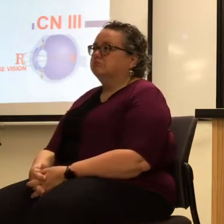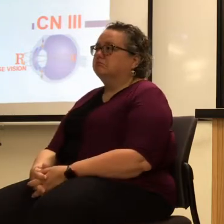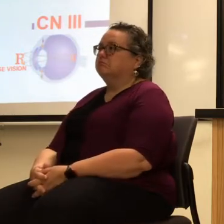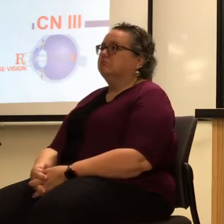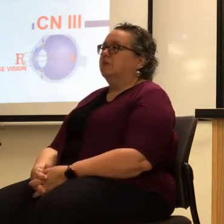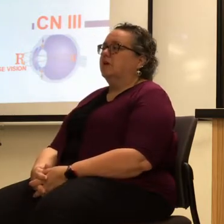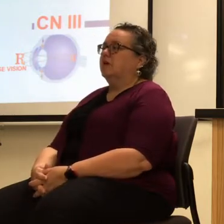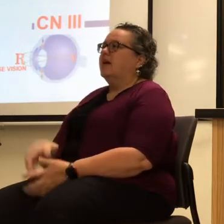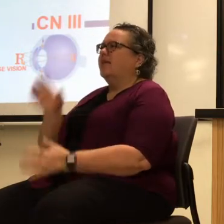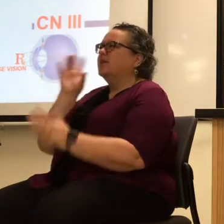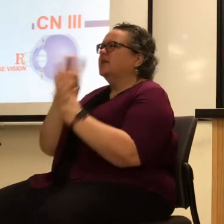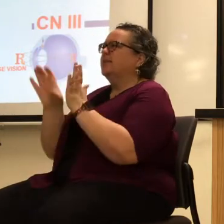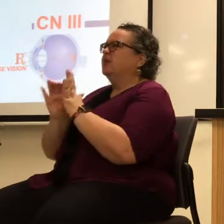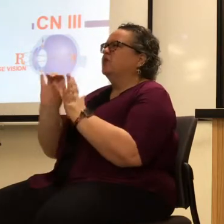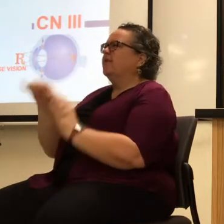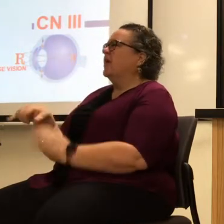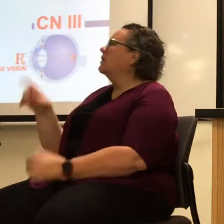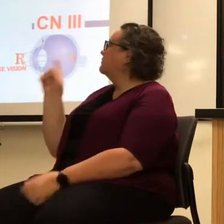There's a picture of that.